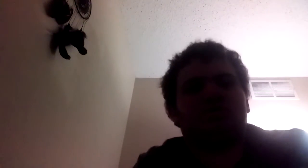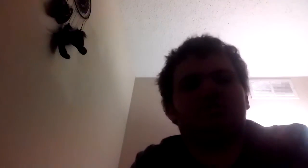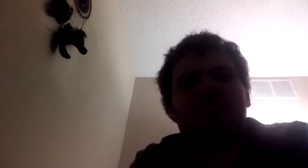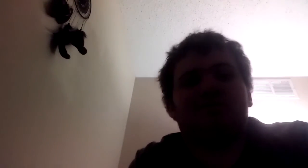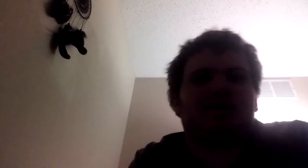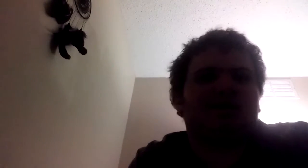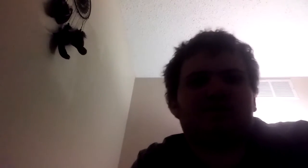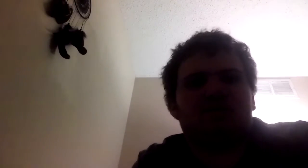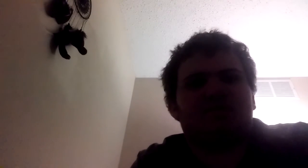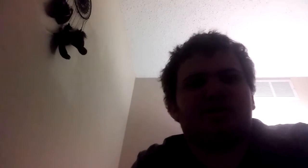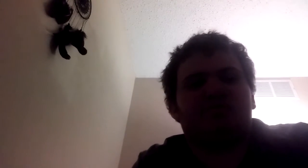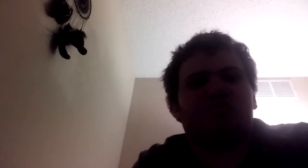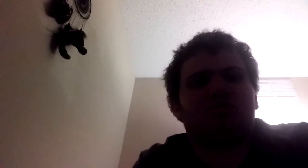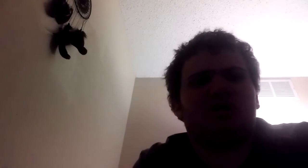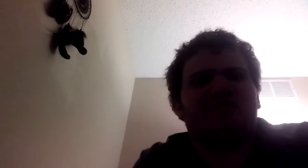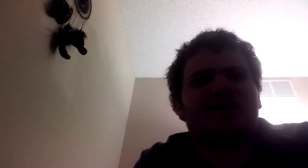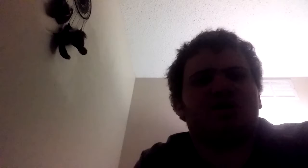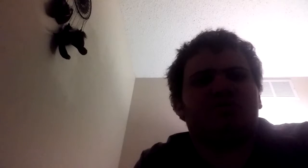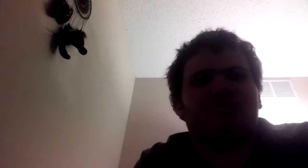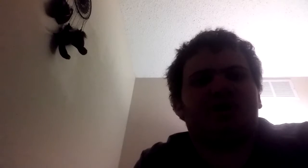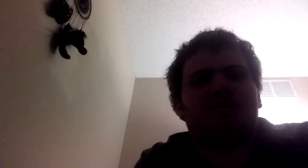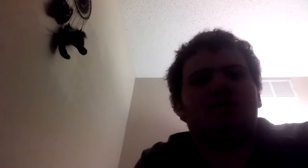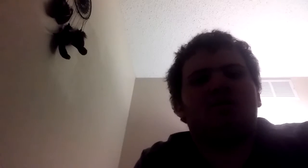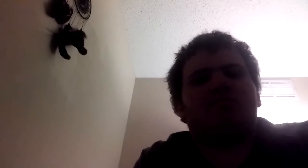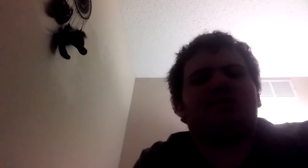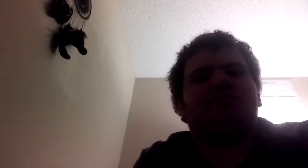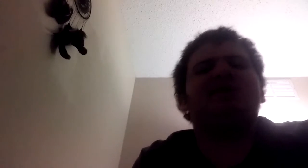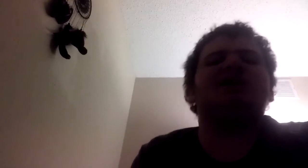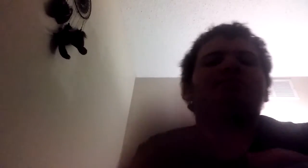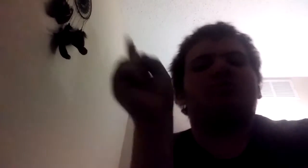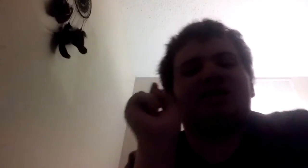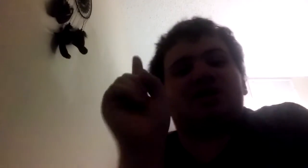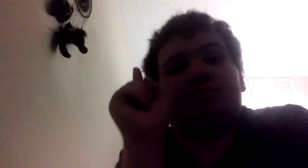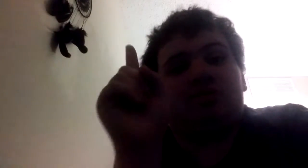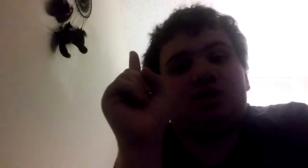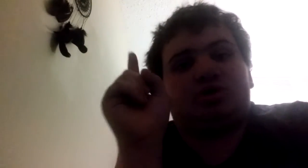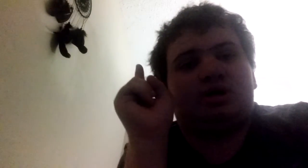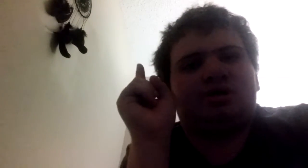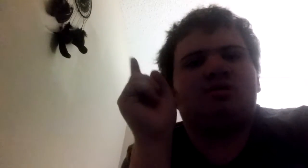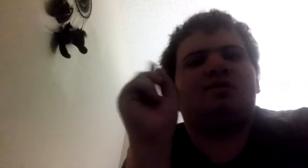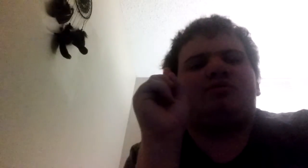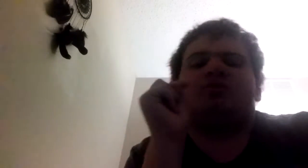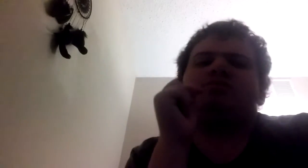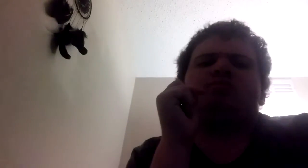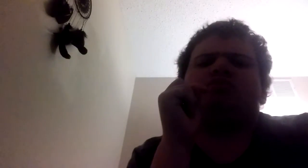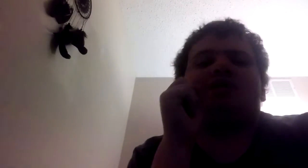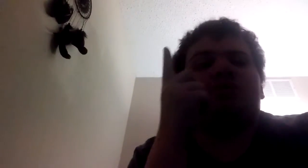orange. I'm just saying that because you guys might not know who he is. But Midget Apple is actually pretty strong. Well, in one